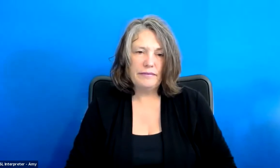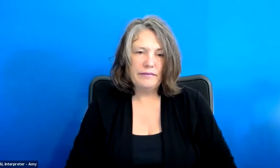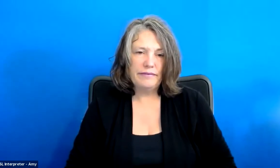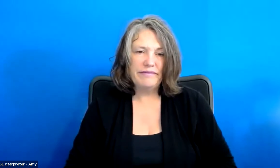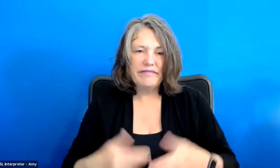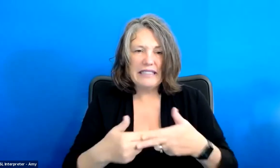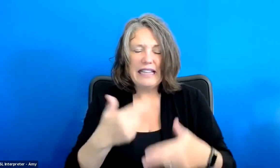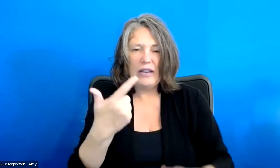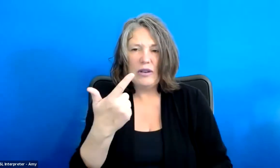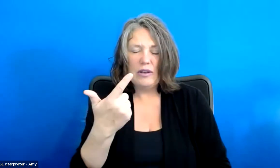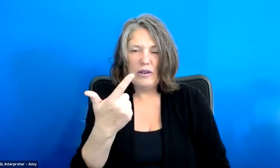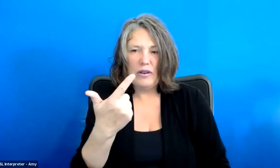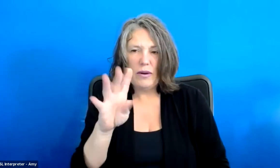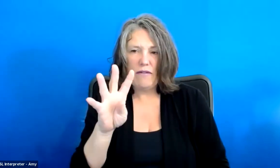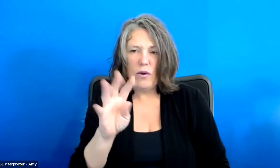24.